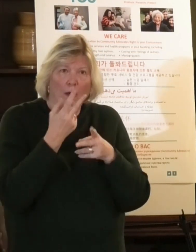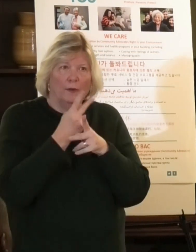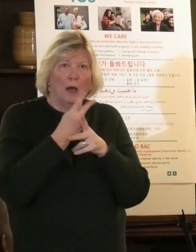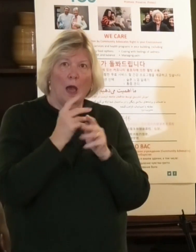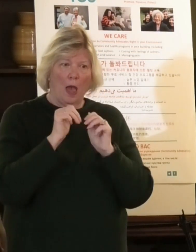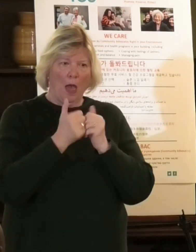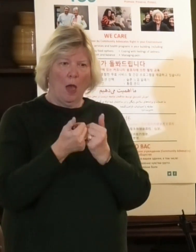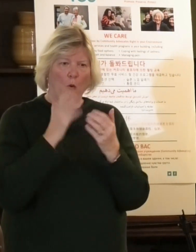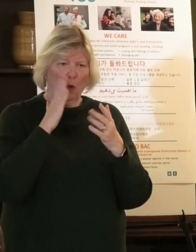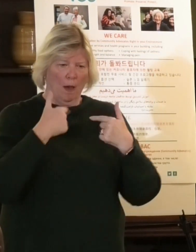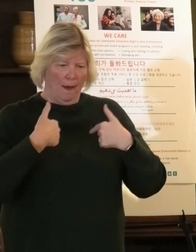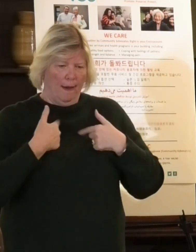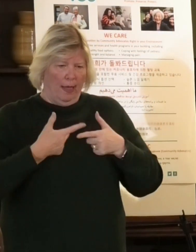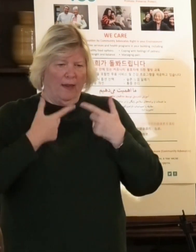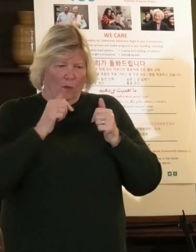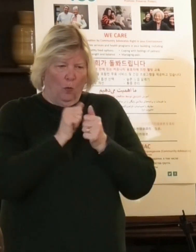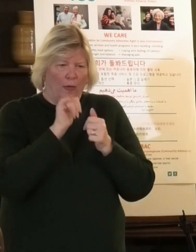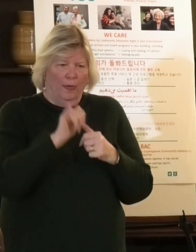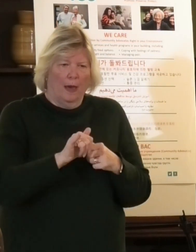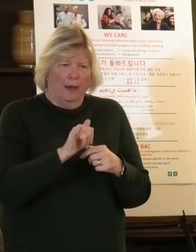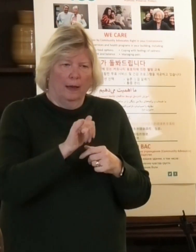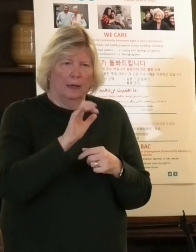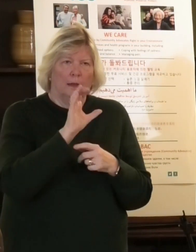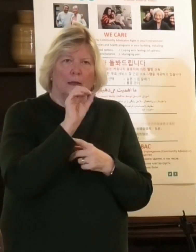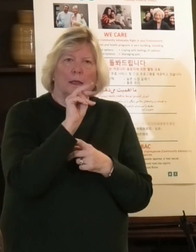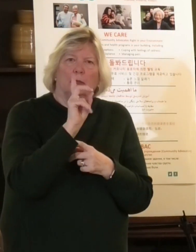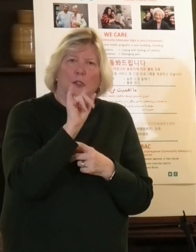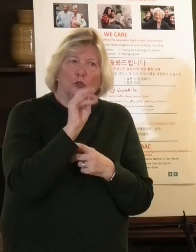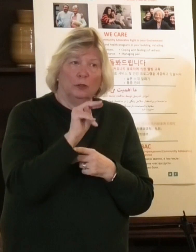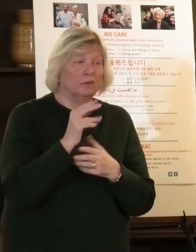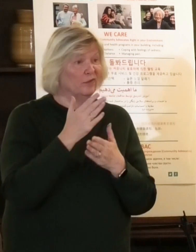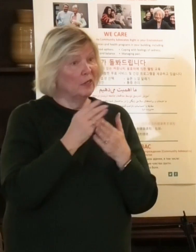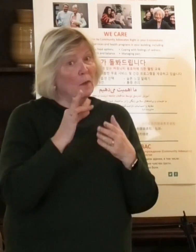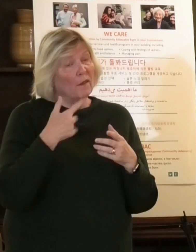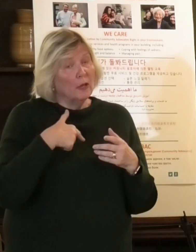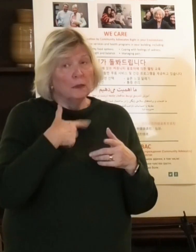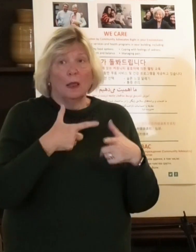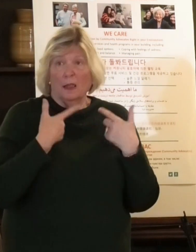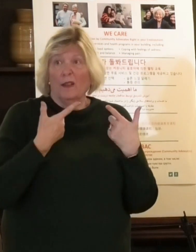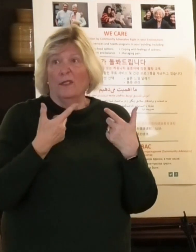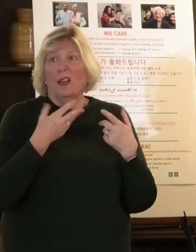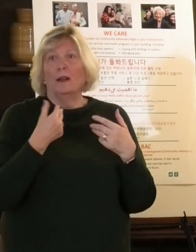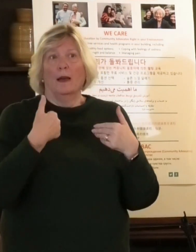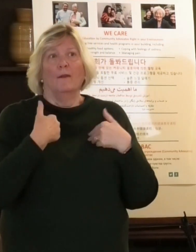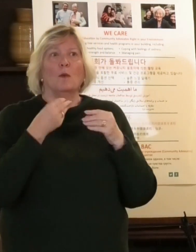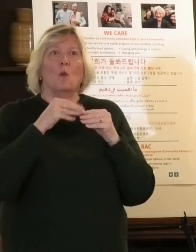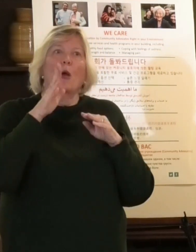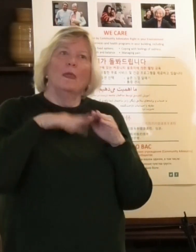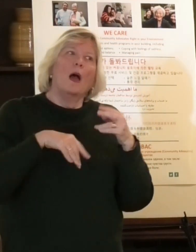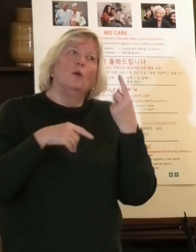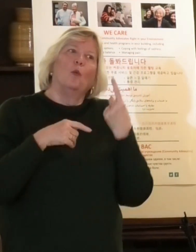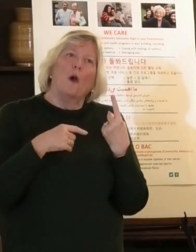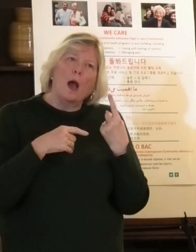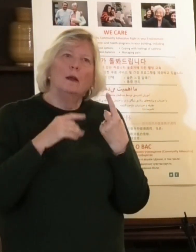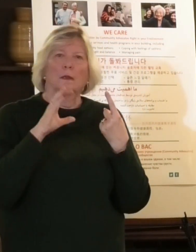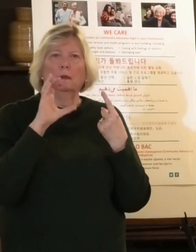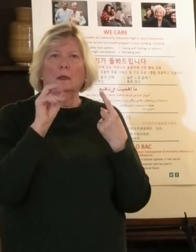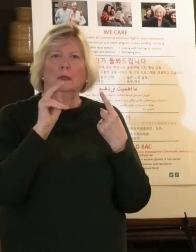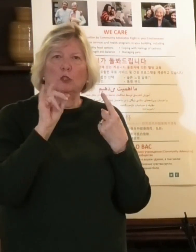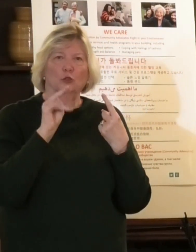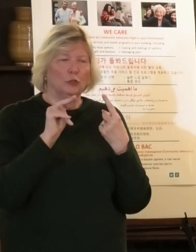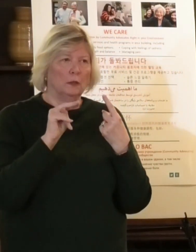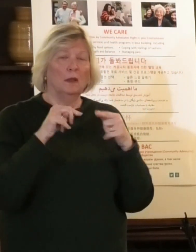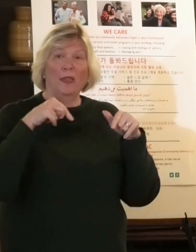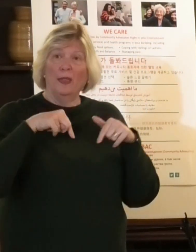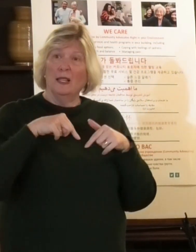live with that condition. Some of us live with more than one condition. So the beauty of this program